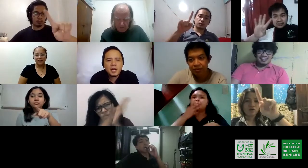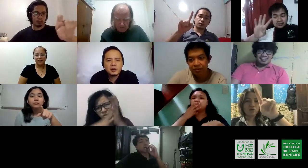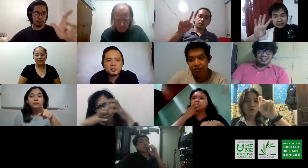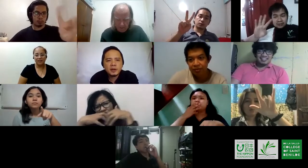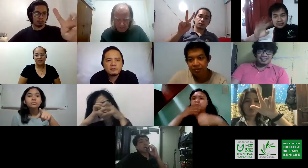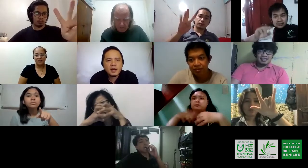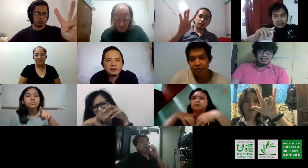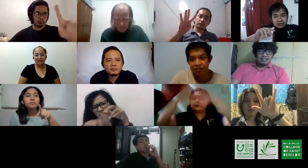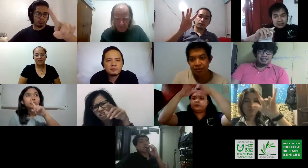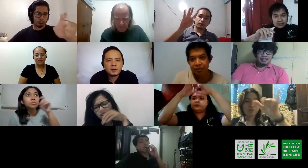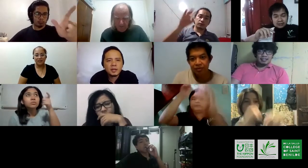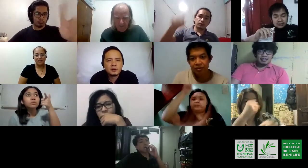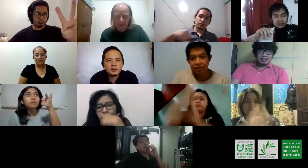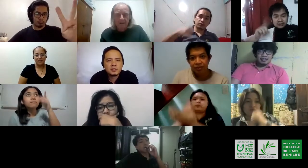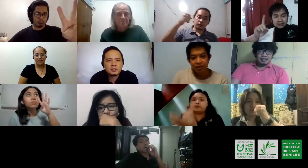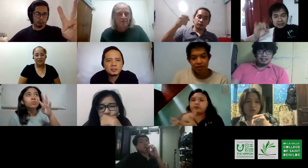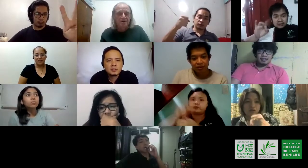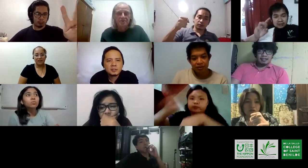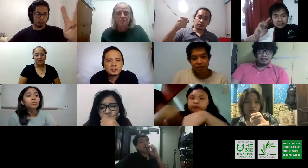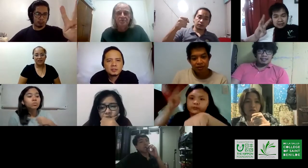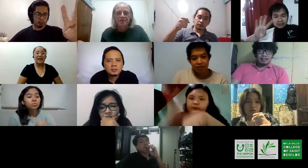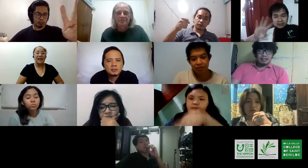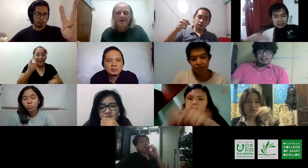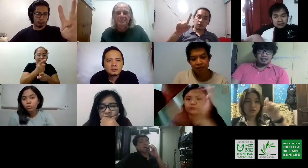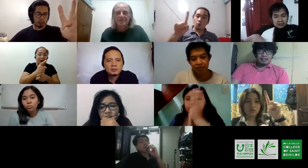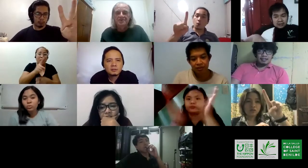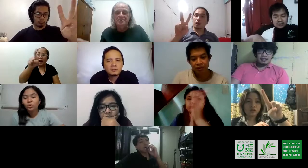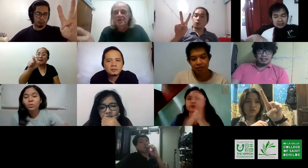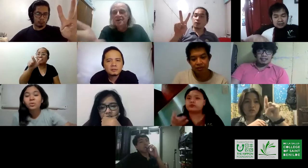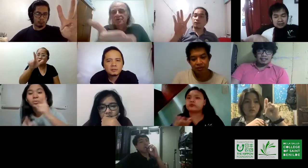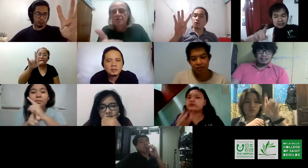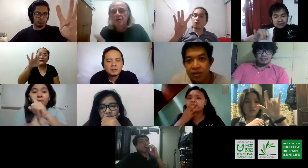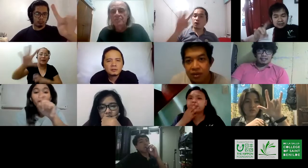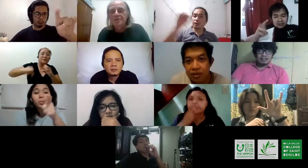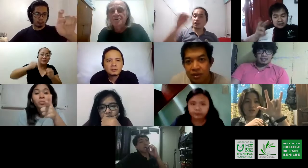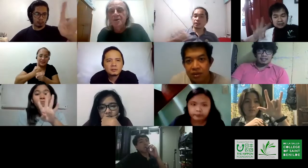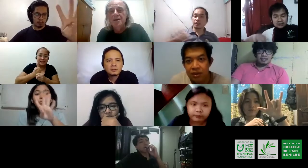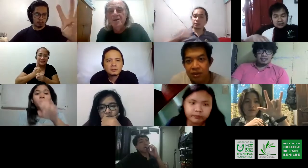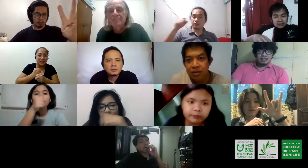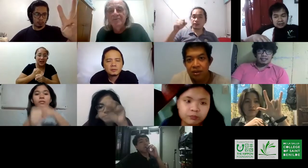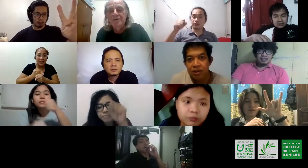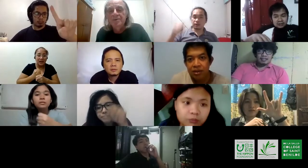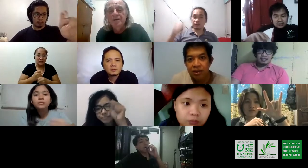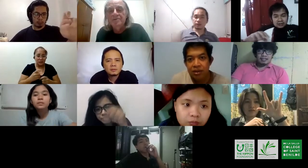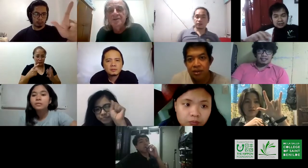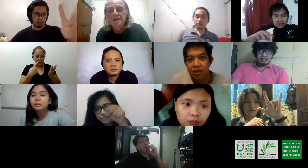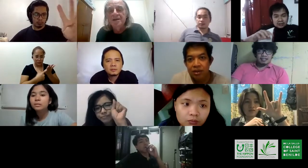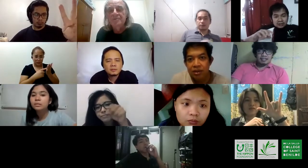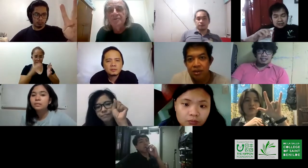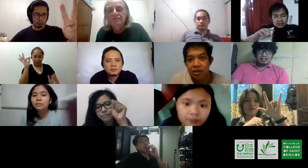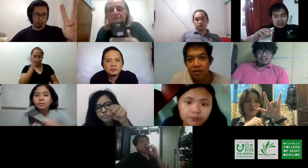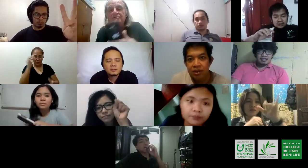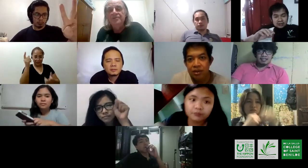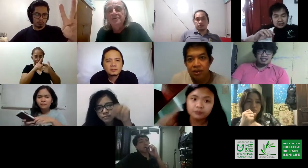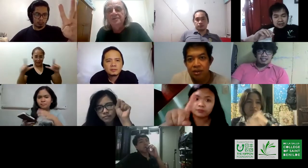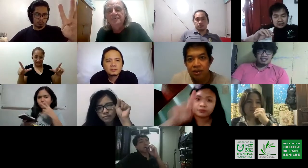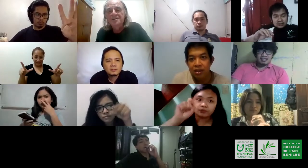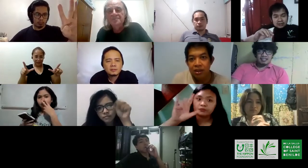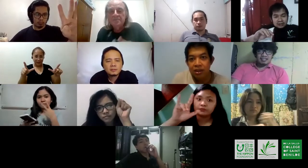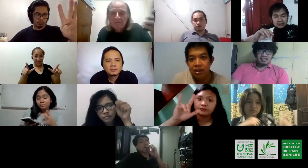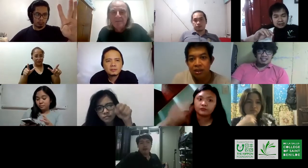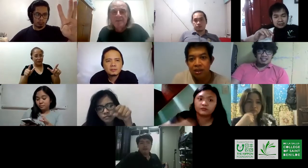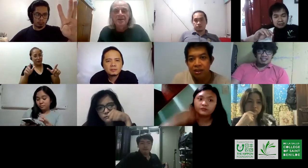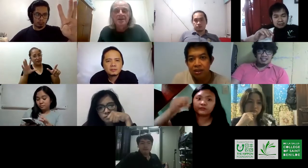19. 125. 100. Yeah, so 125 years. So you only been talking about Filipino Sign Language for 50